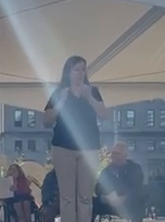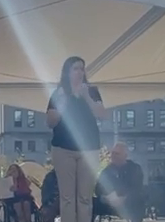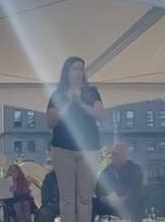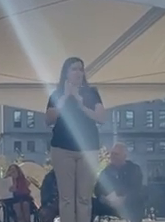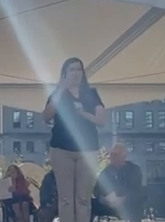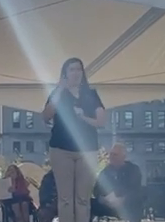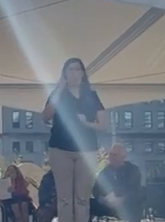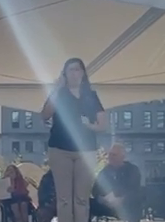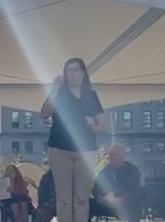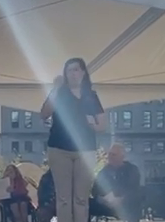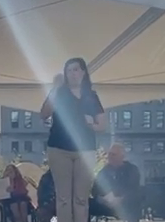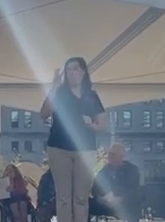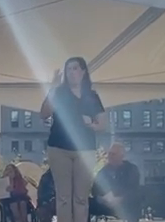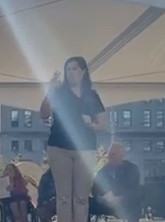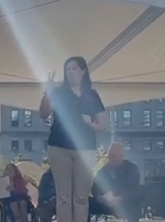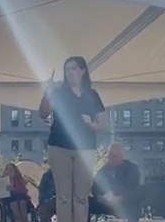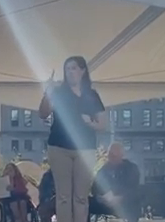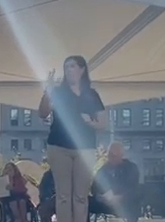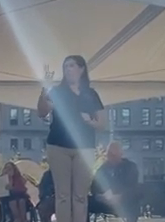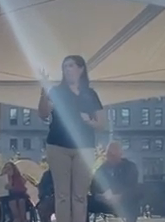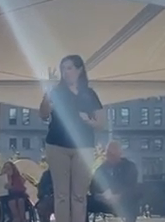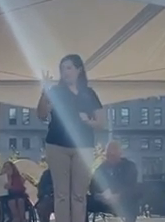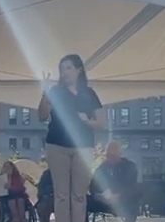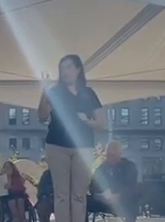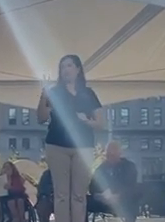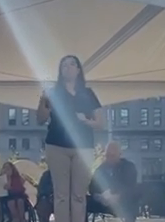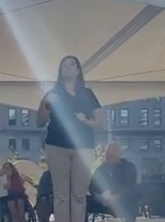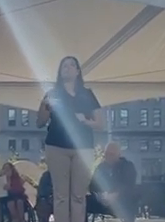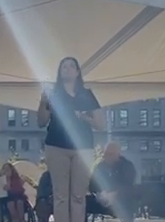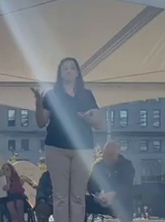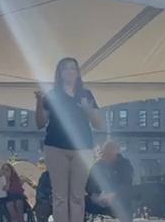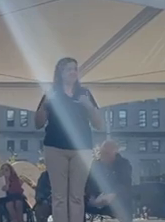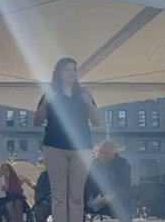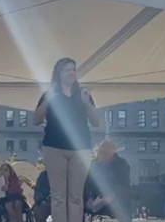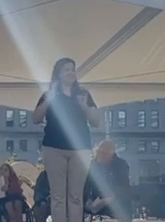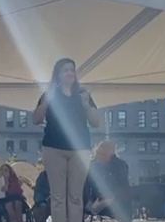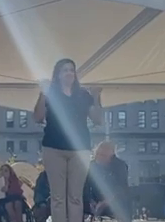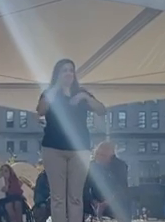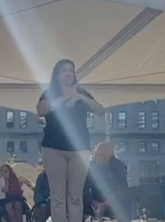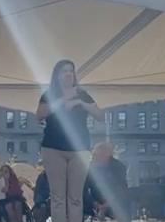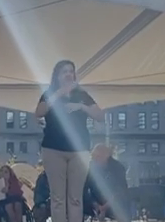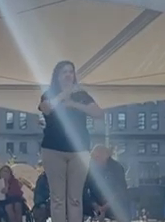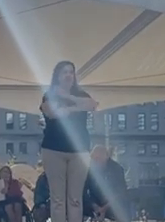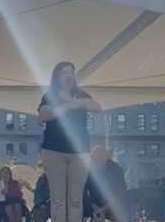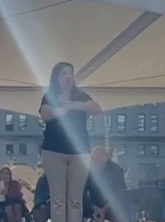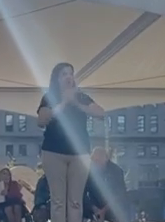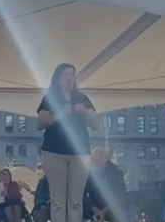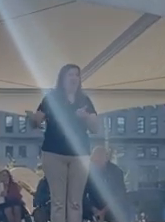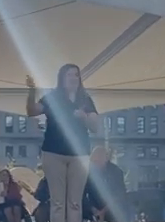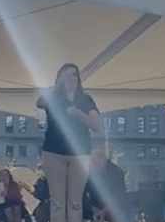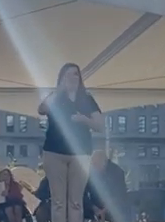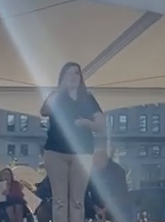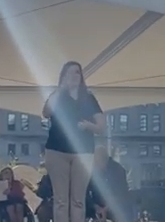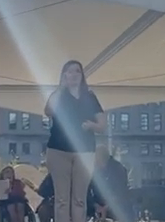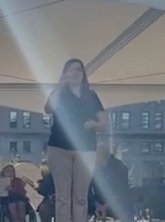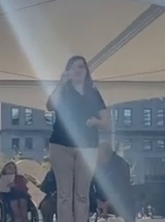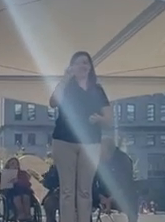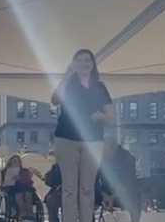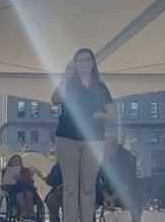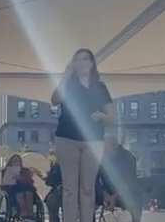Wednesday was none other than today's county executive, Chris Ronayne.